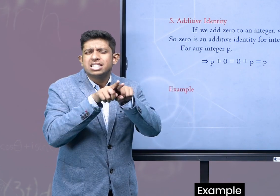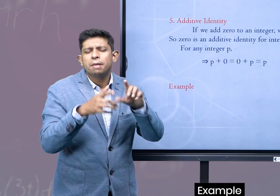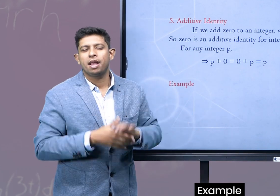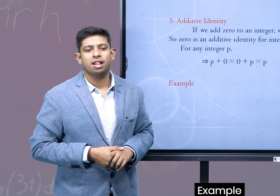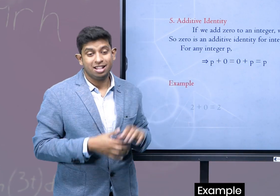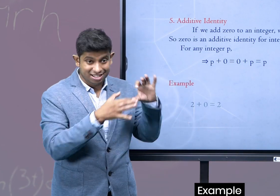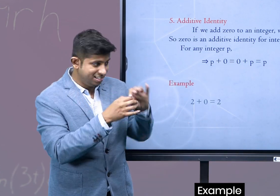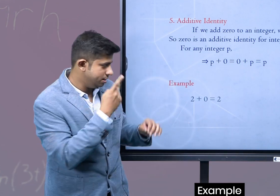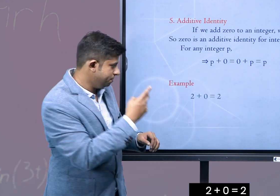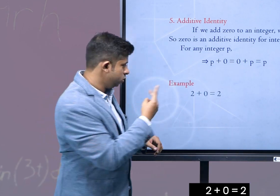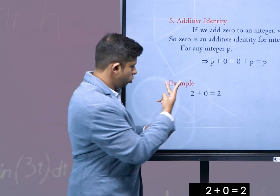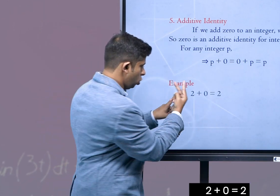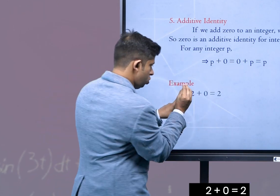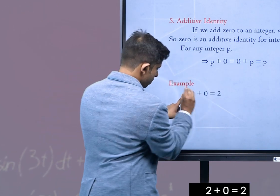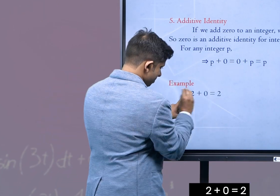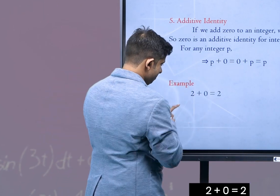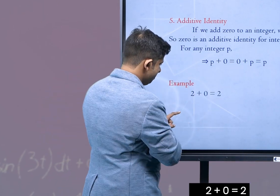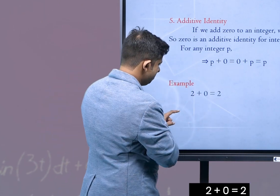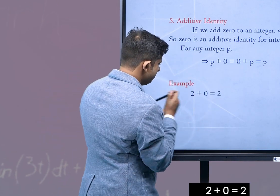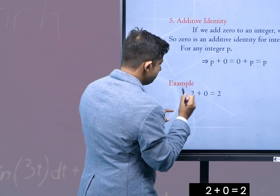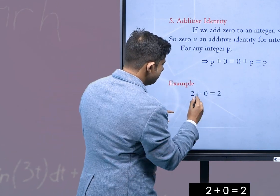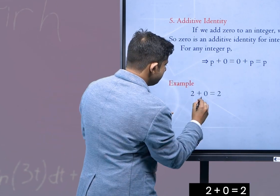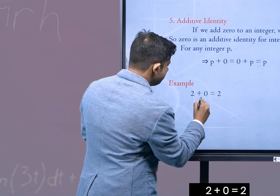Example: 2 plus 0 is equal to 2.